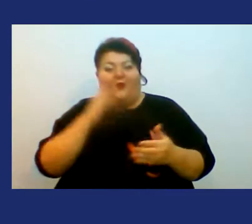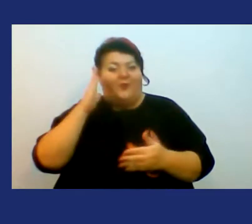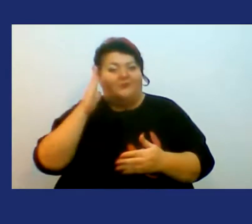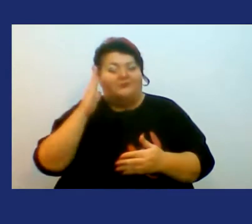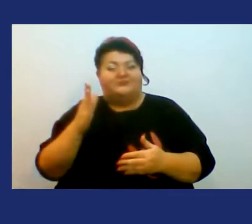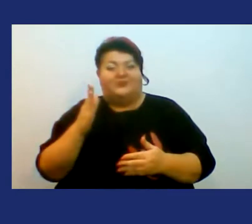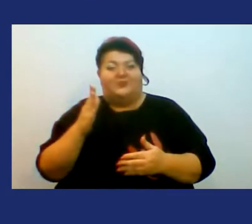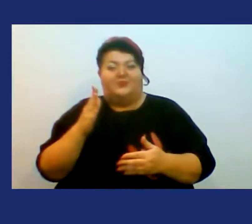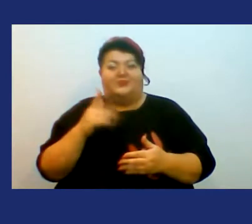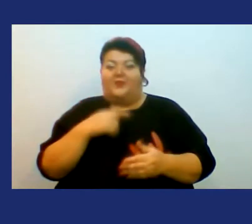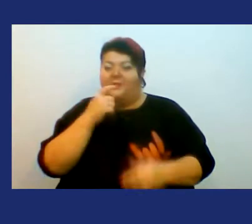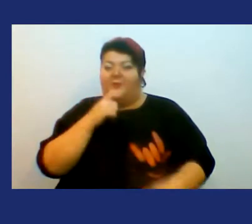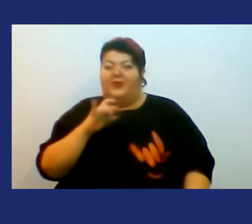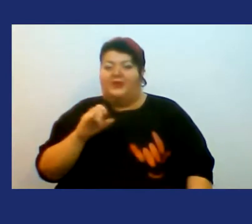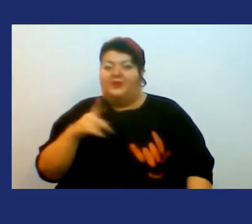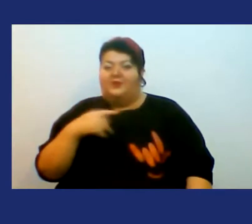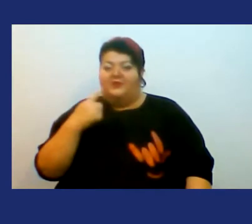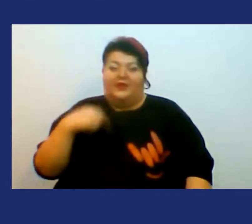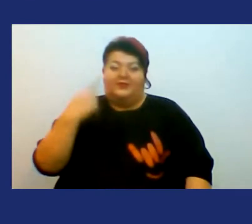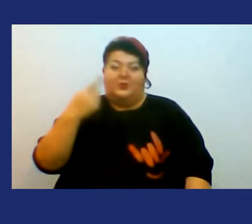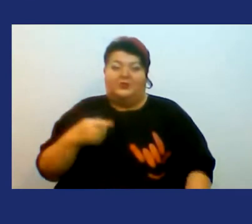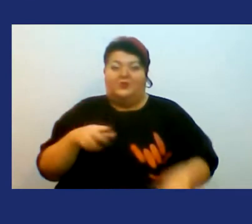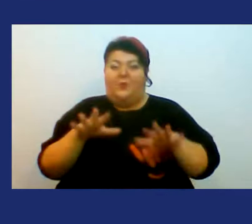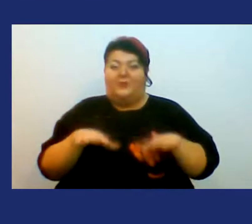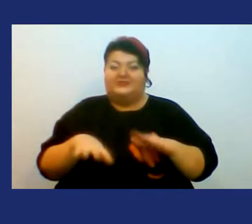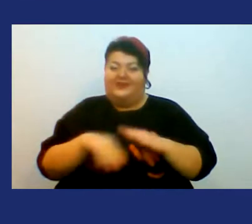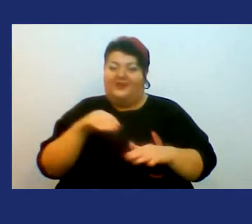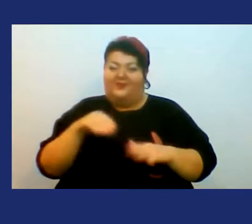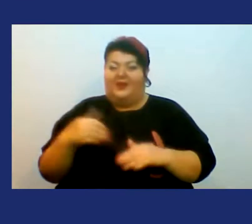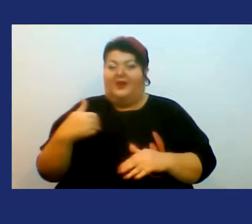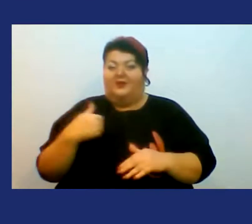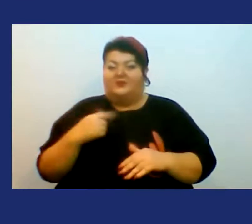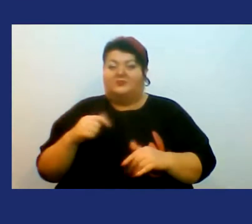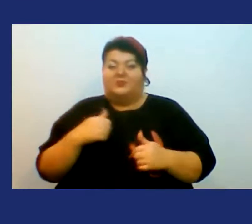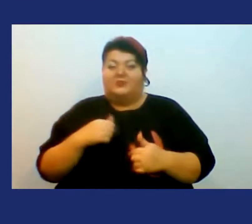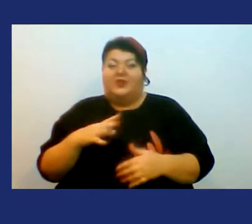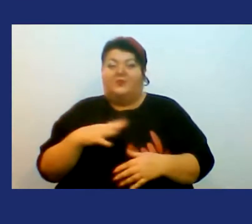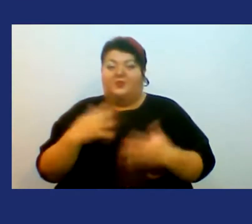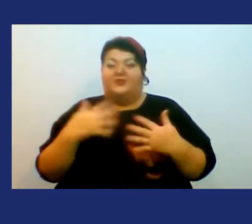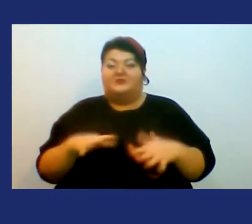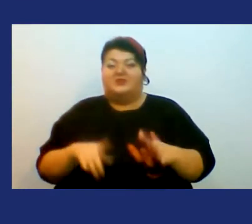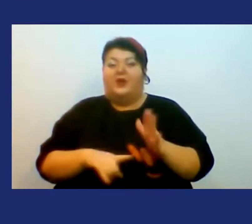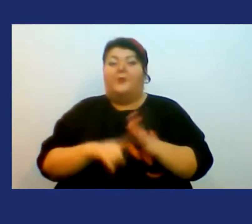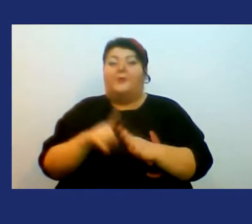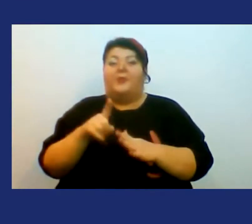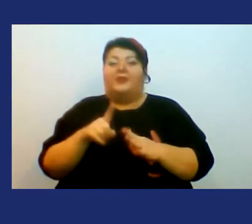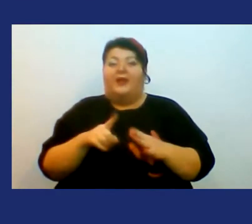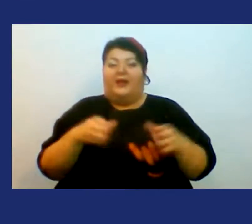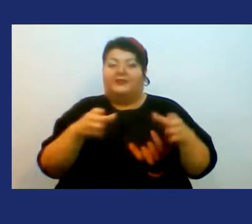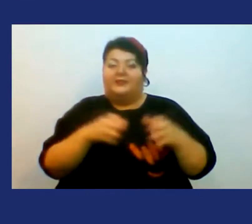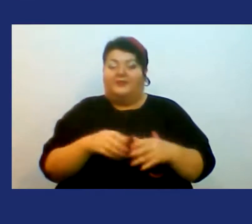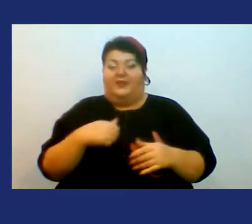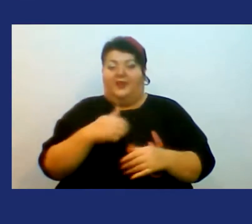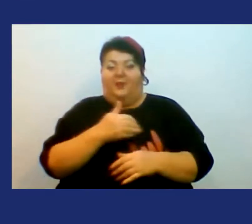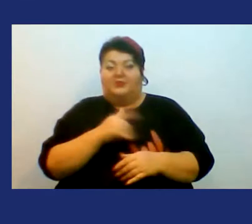And I'm now more of an optimist. And Ms. Irina said that hopefully by the next local elections,